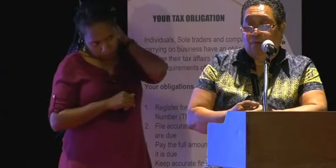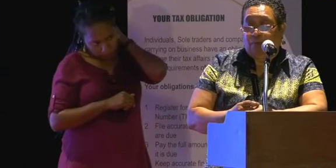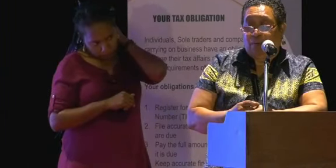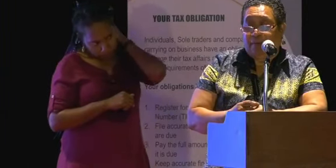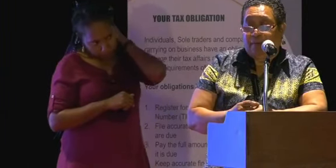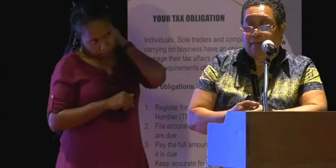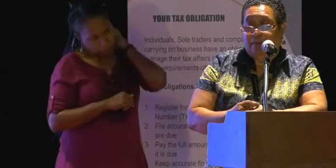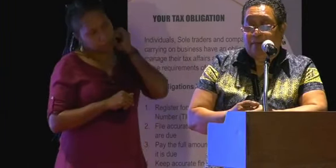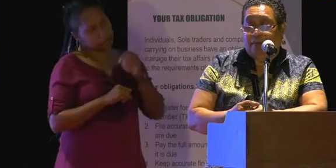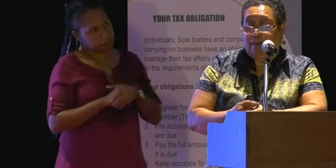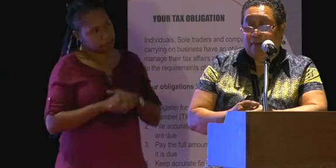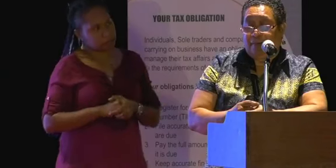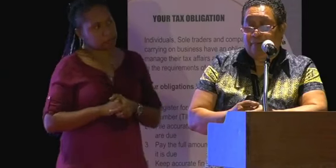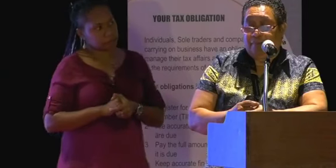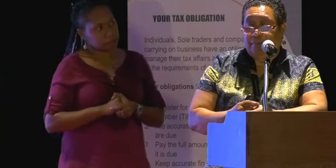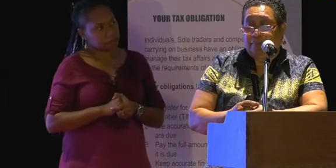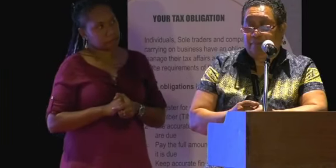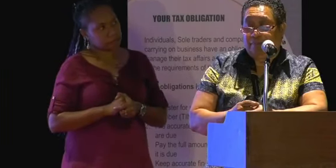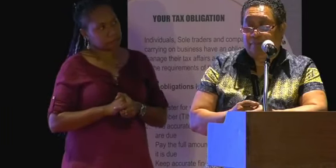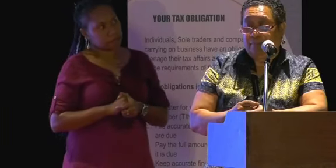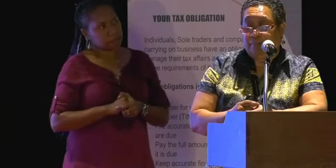there are also other